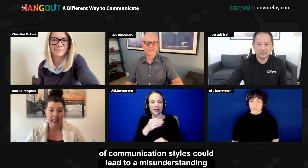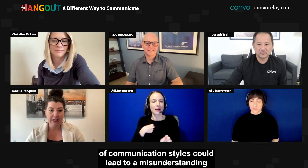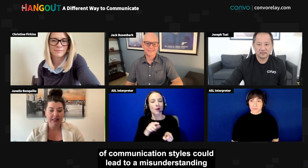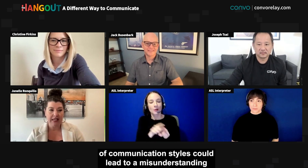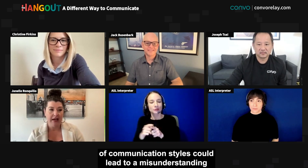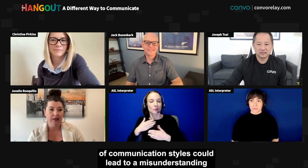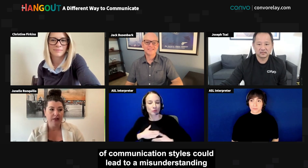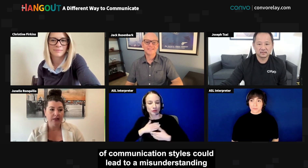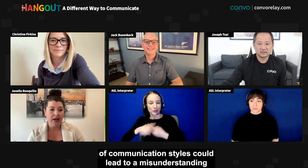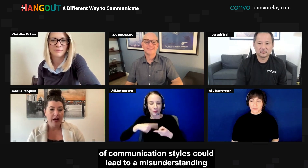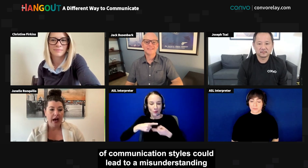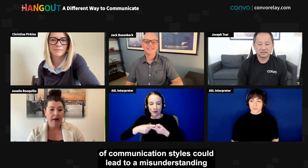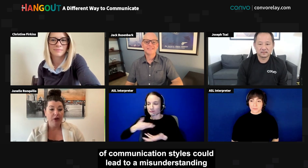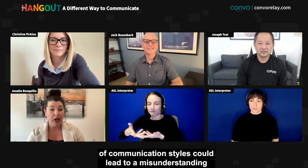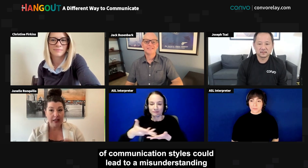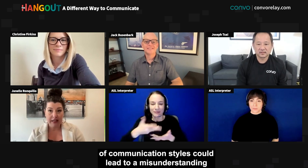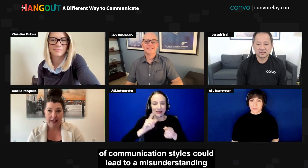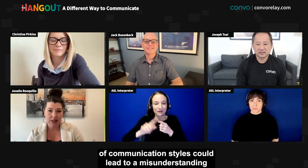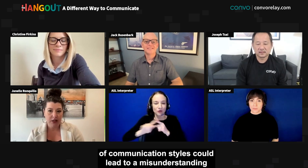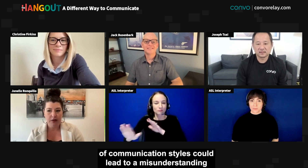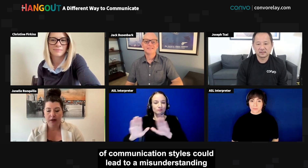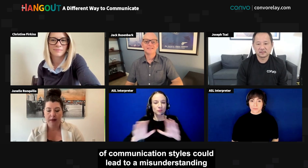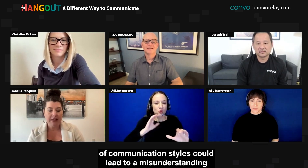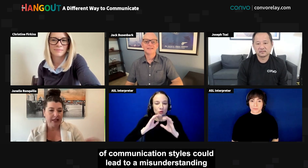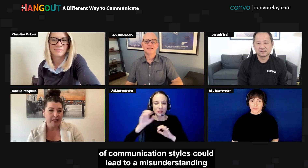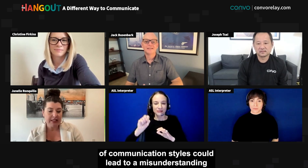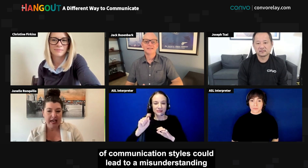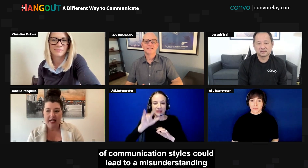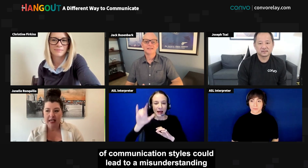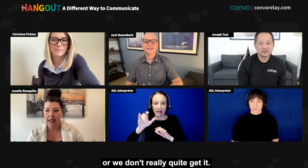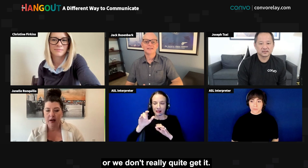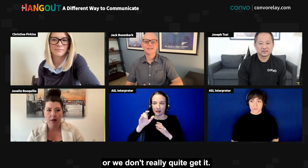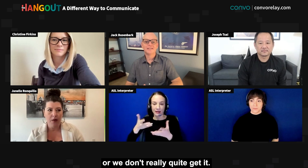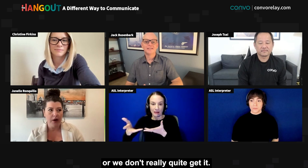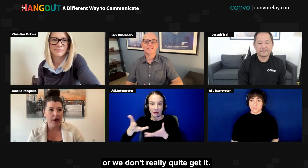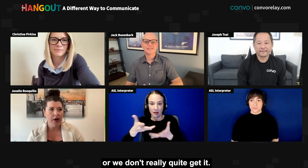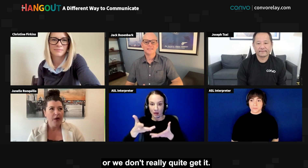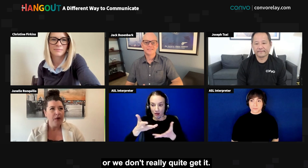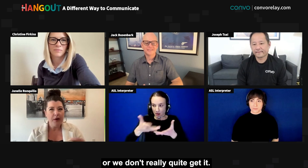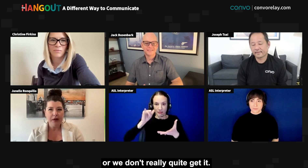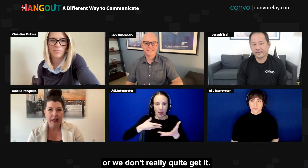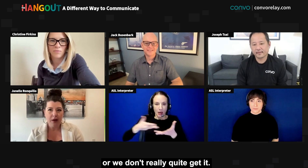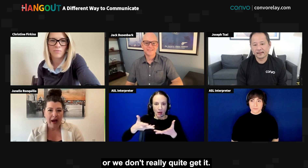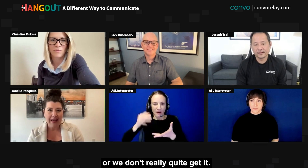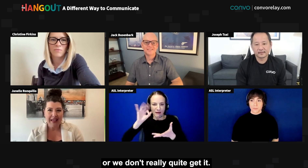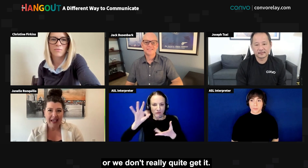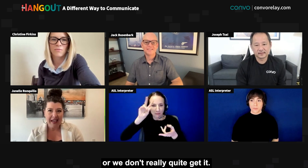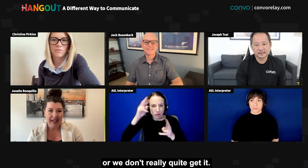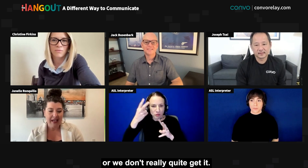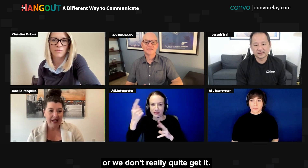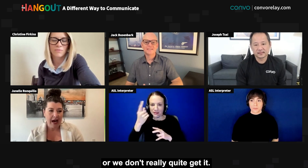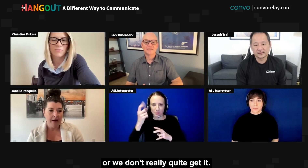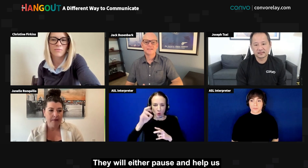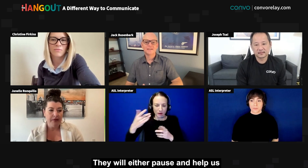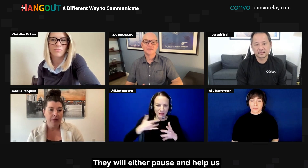communication styles could lead to a misunderstanding, or we don't really quite get it.